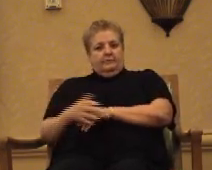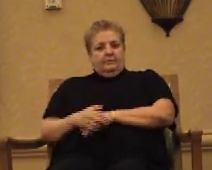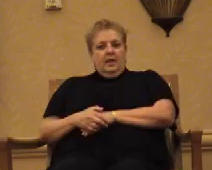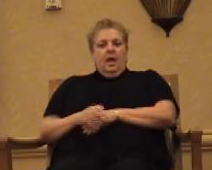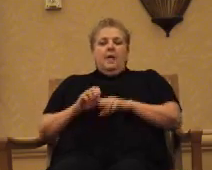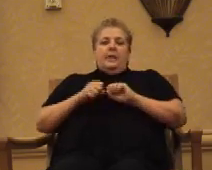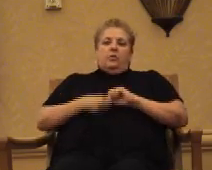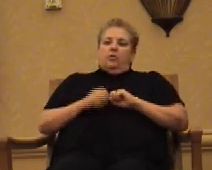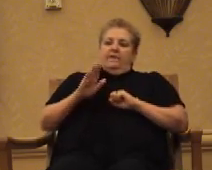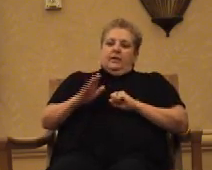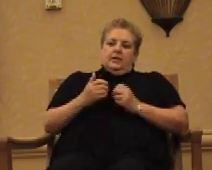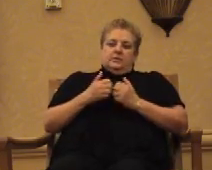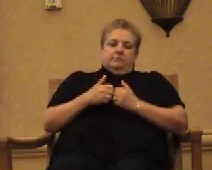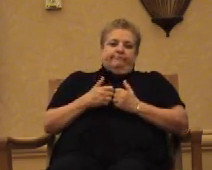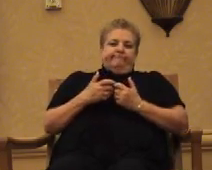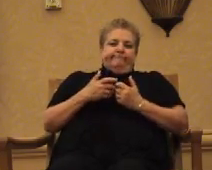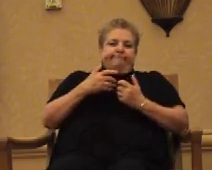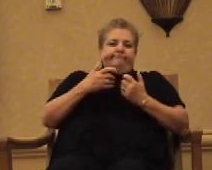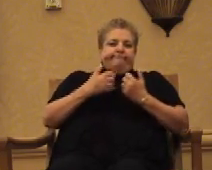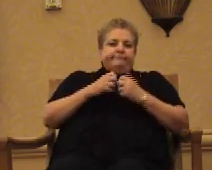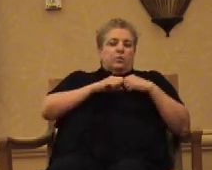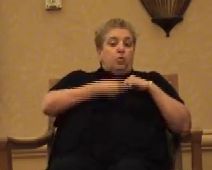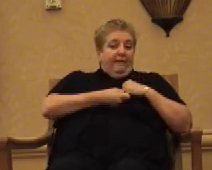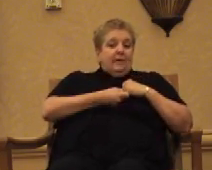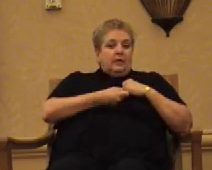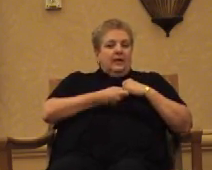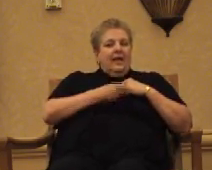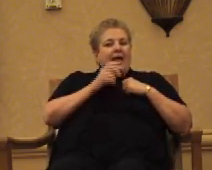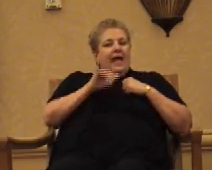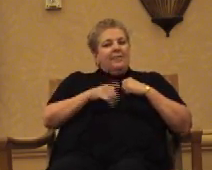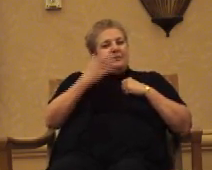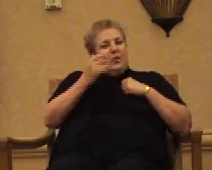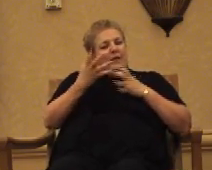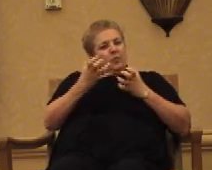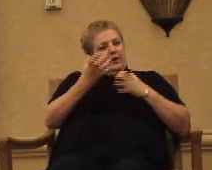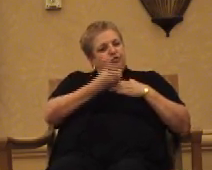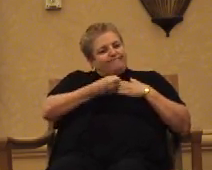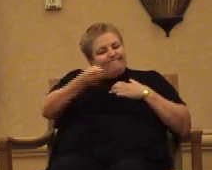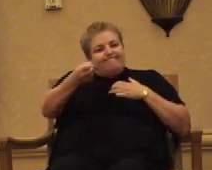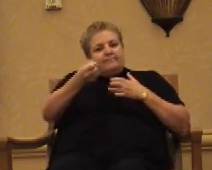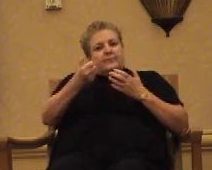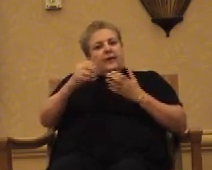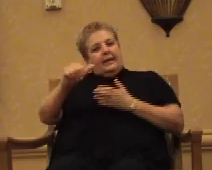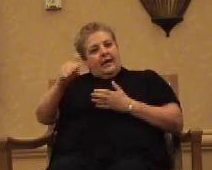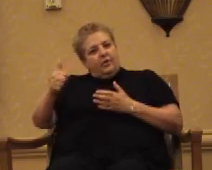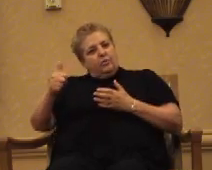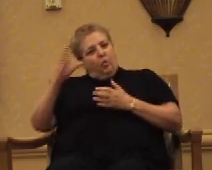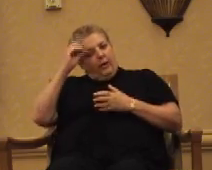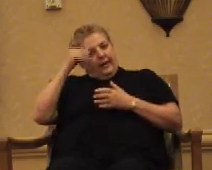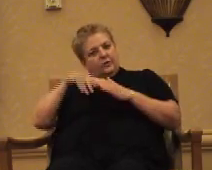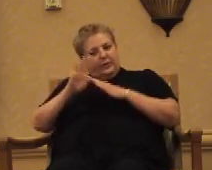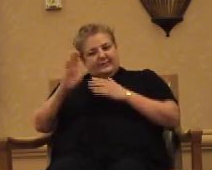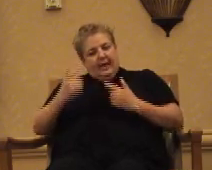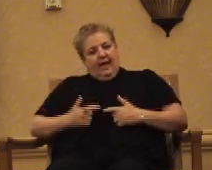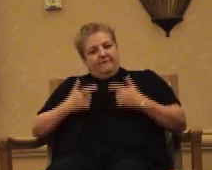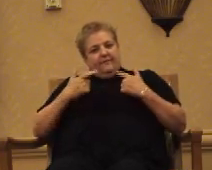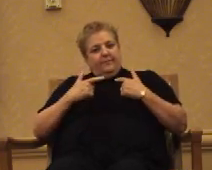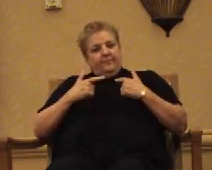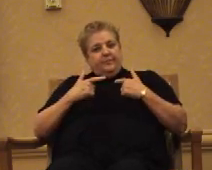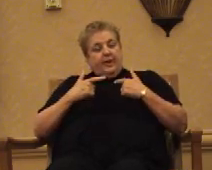this man to bring me into his life. And the family psychiatrist called and said, don't come here. This